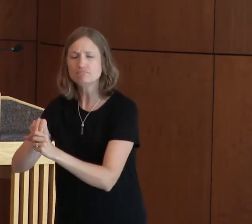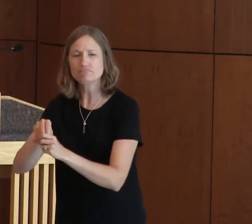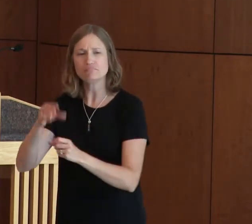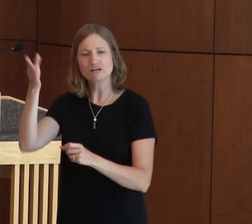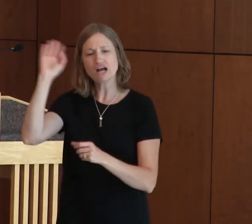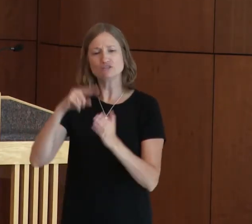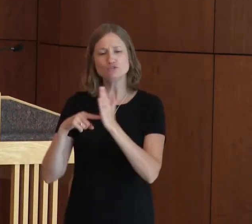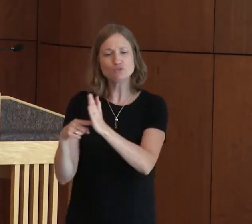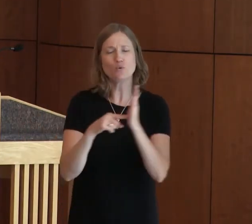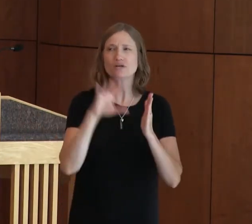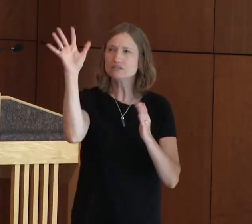mercy,